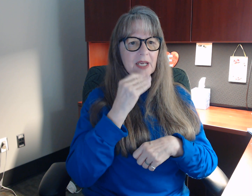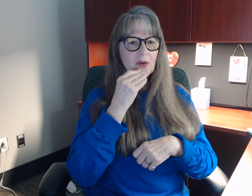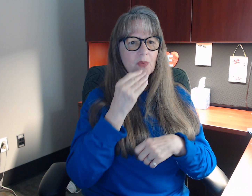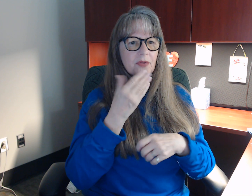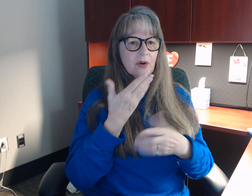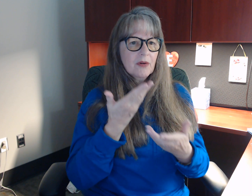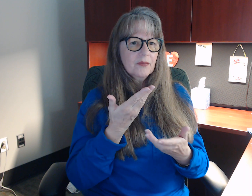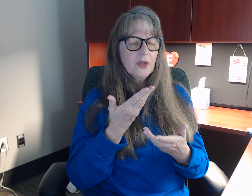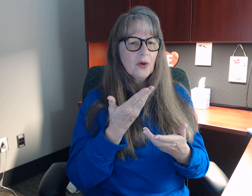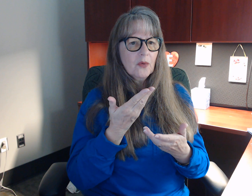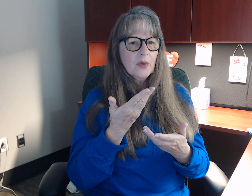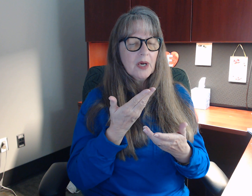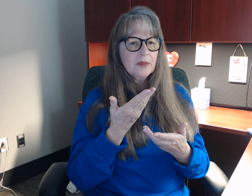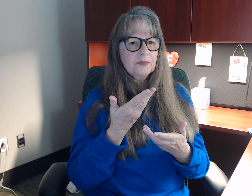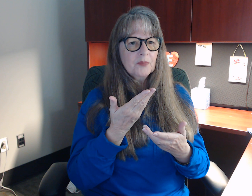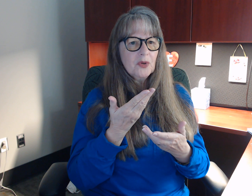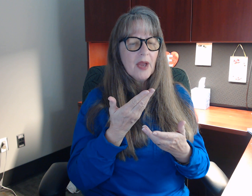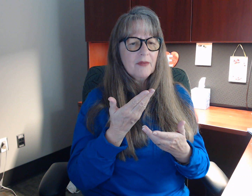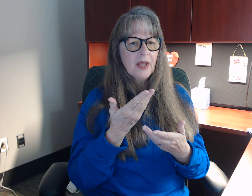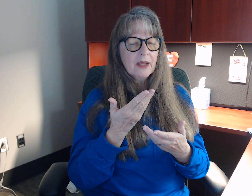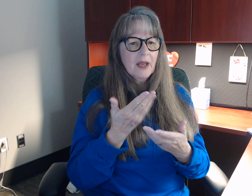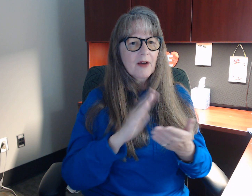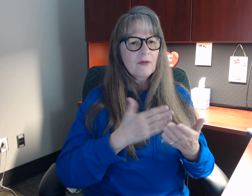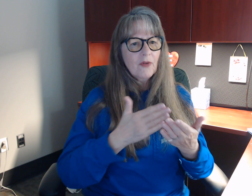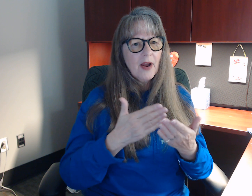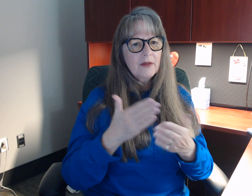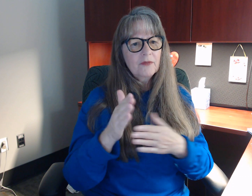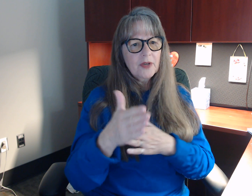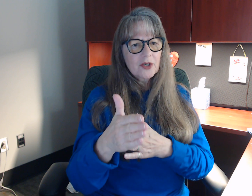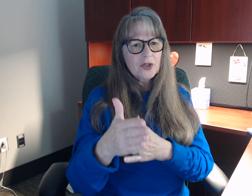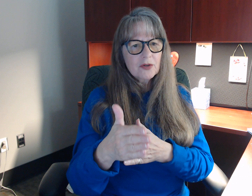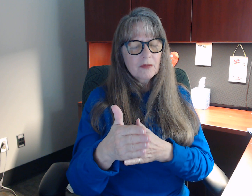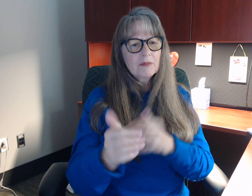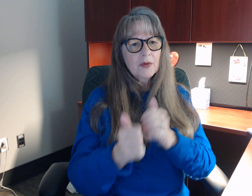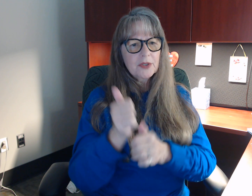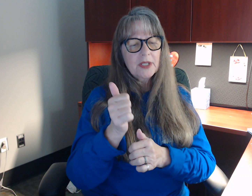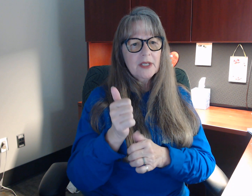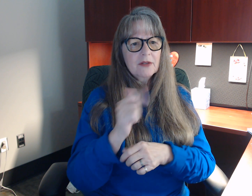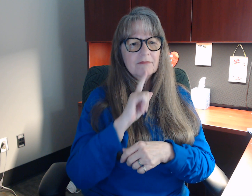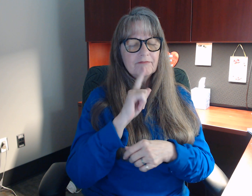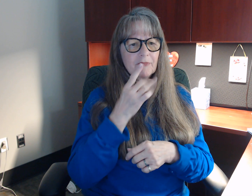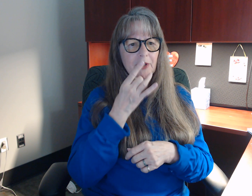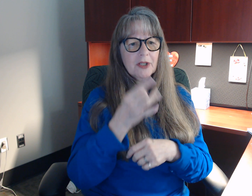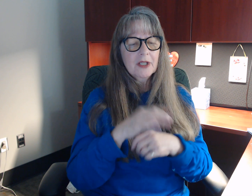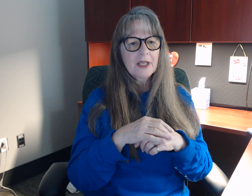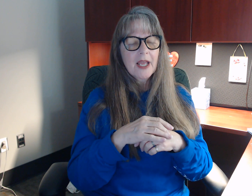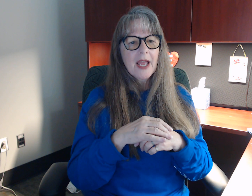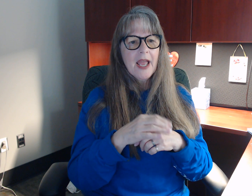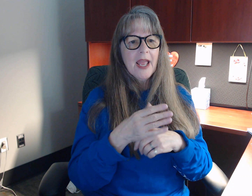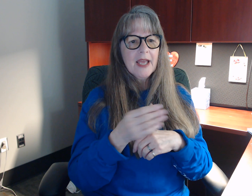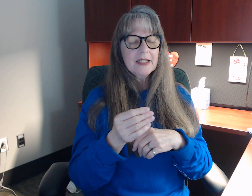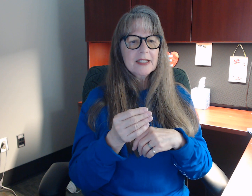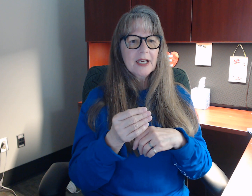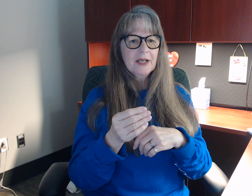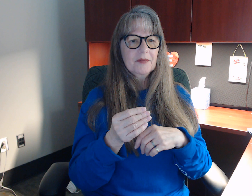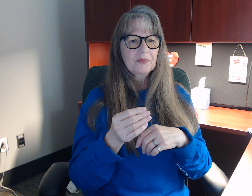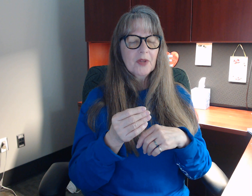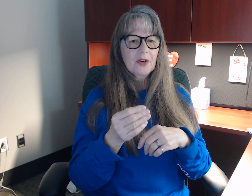with when you have like fried fish, mostly really good, and of